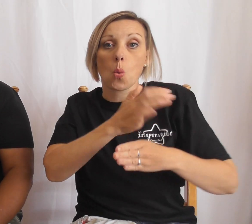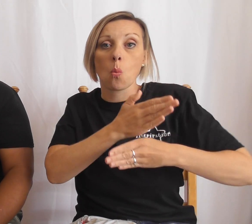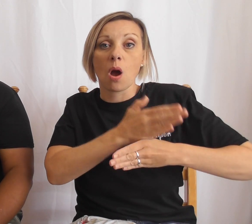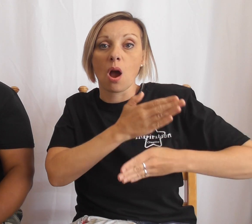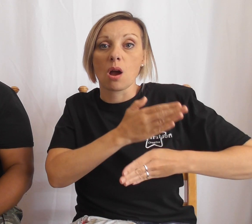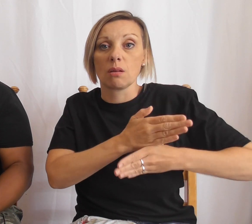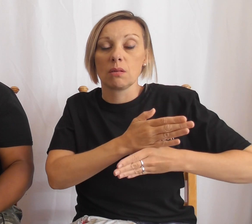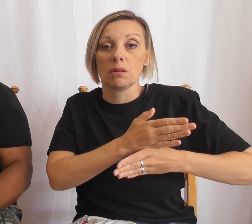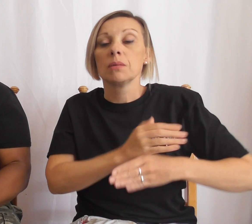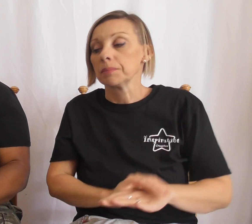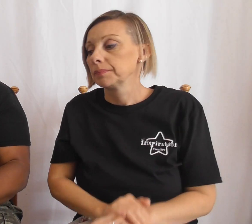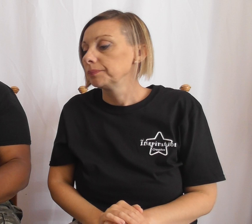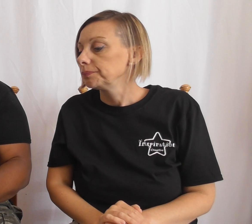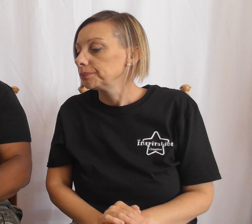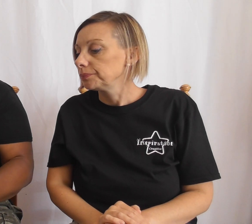home and have a shower.